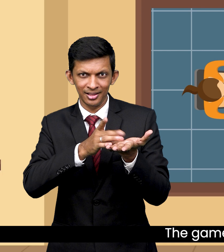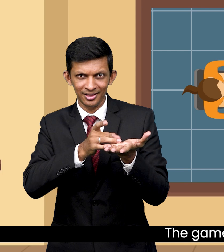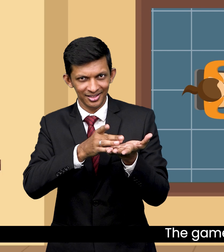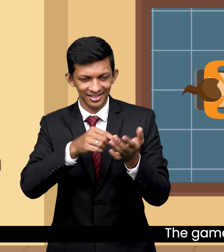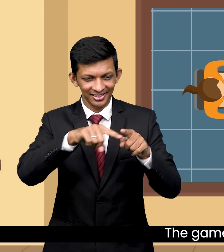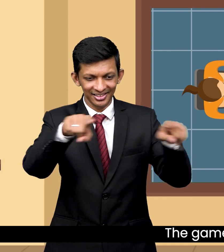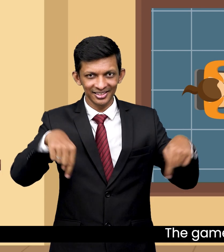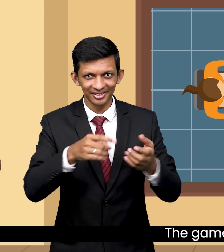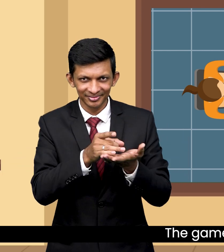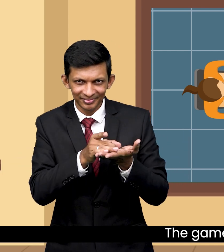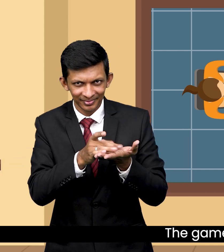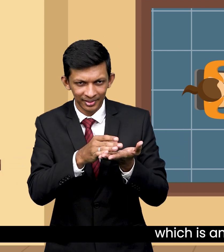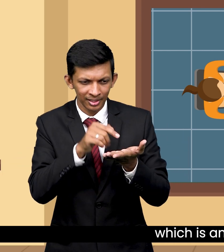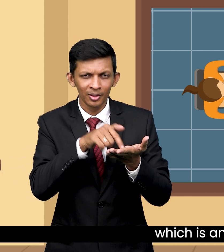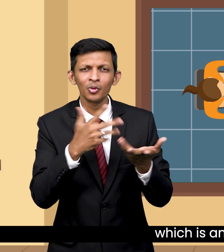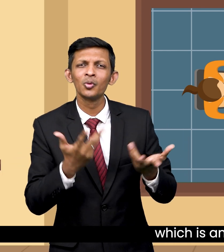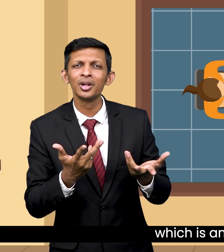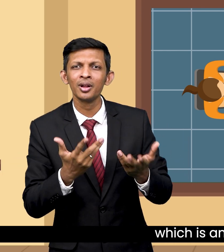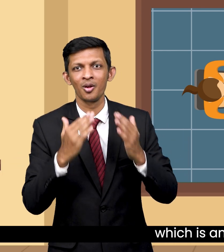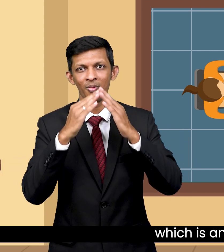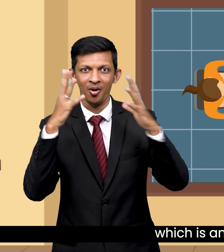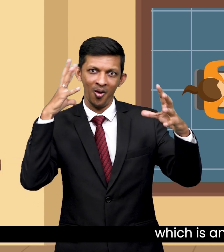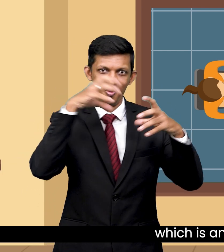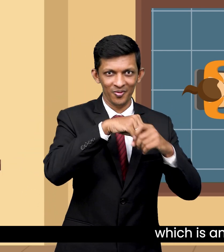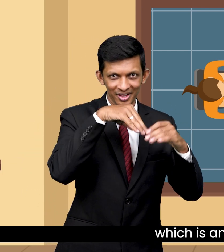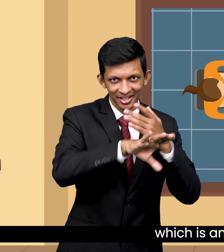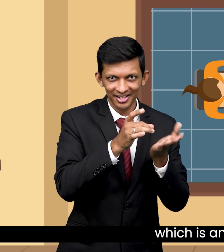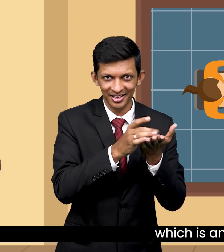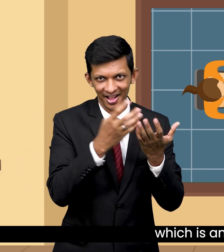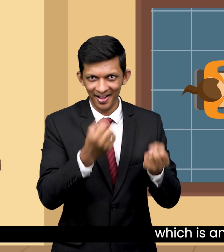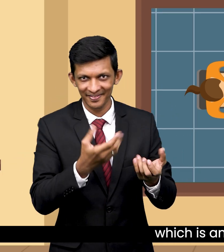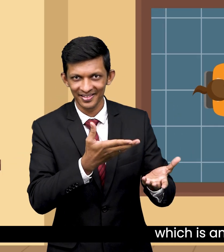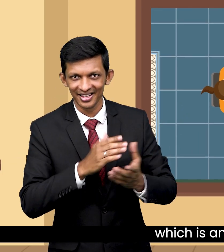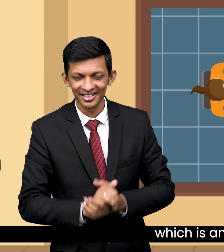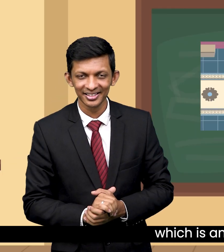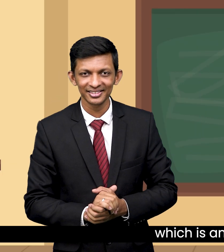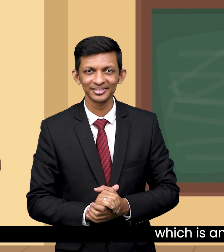The game is caroms, which is an indoor game.